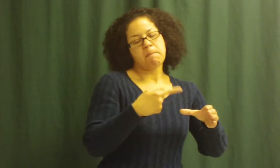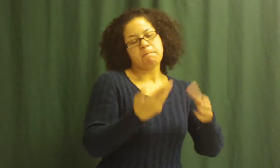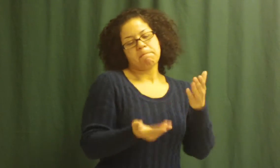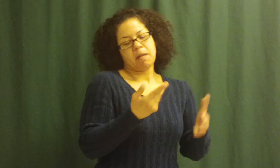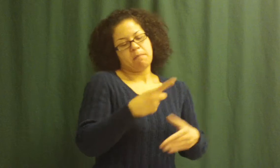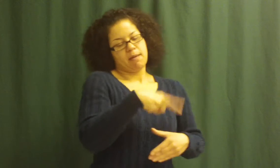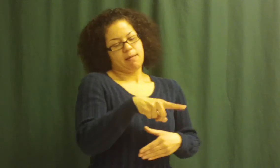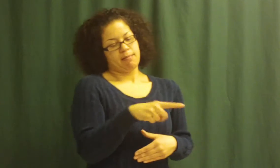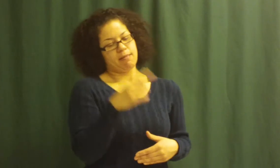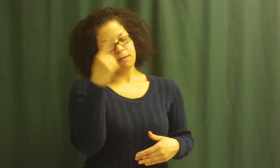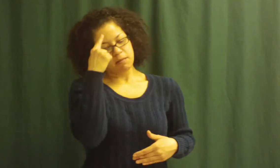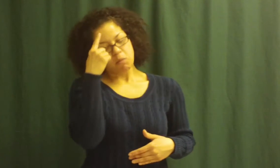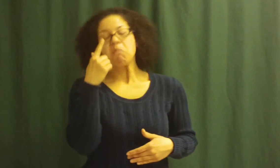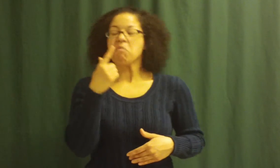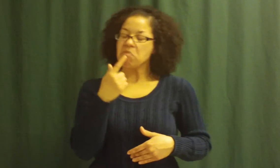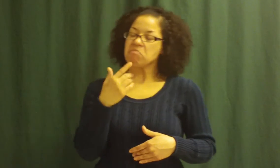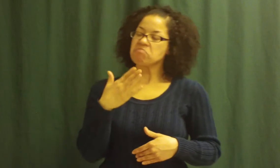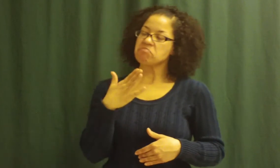cultures accept.